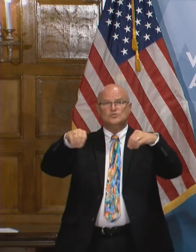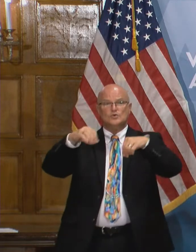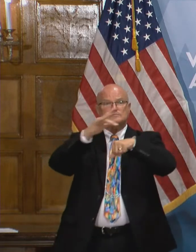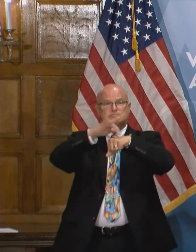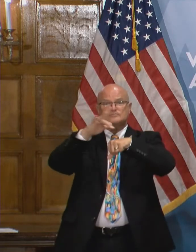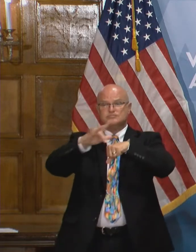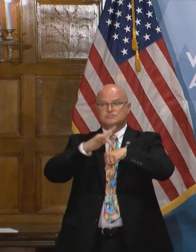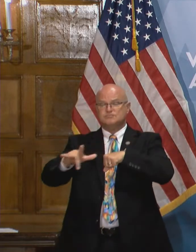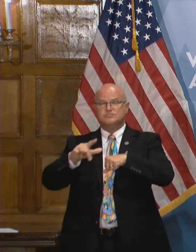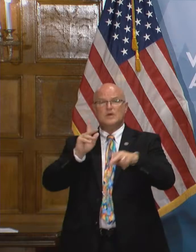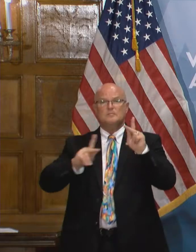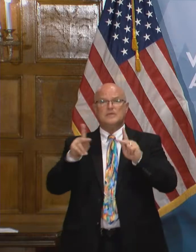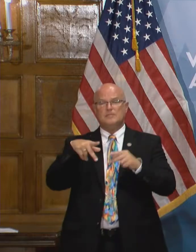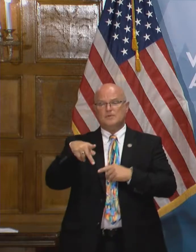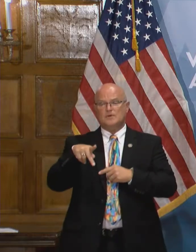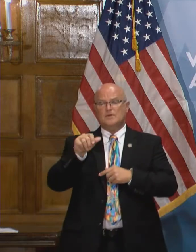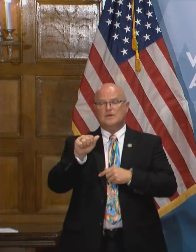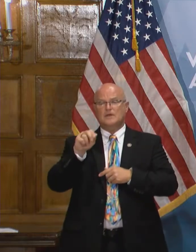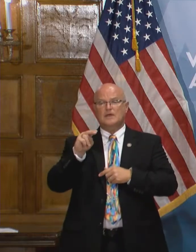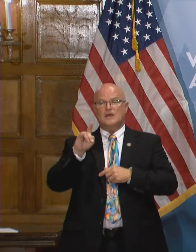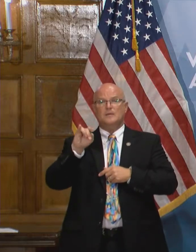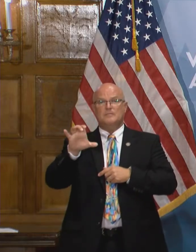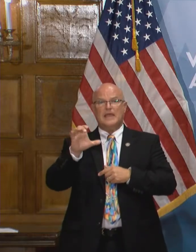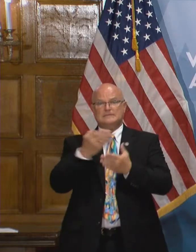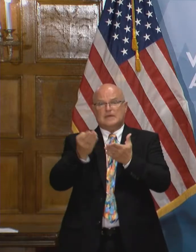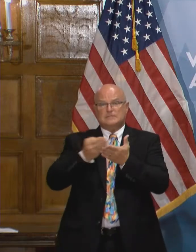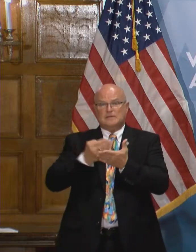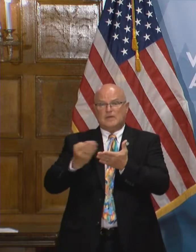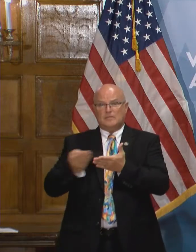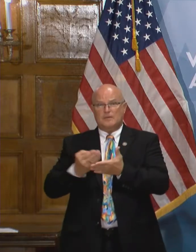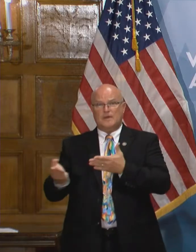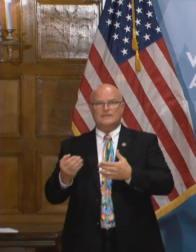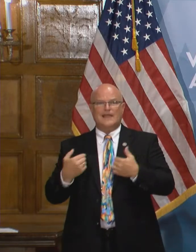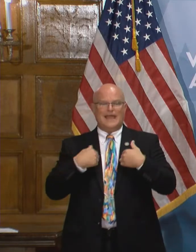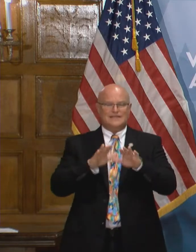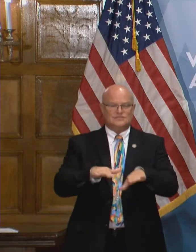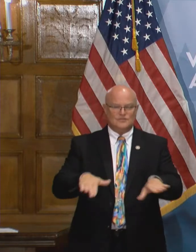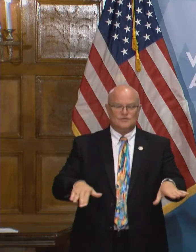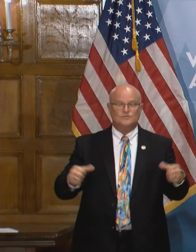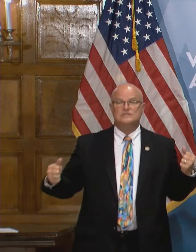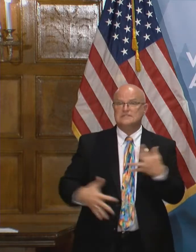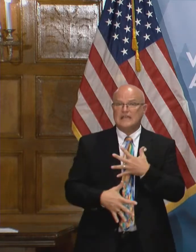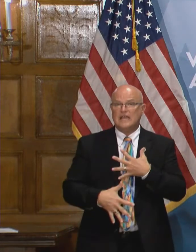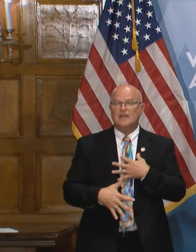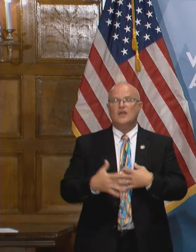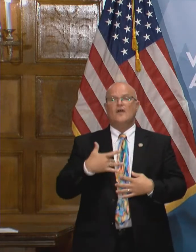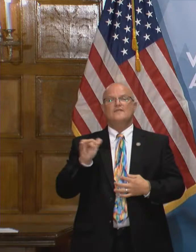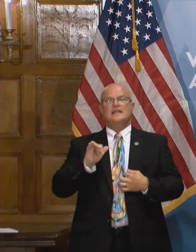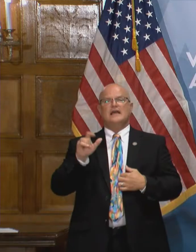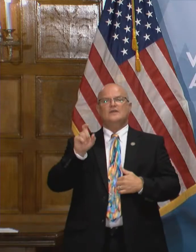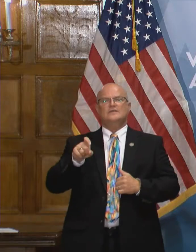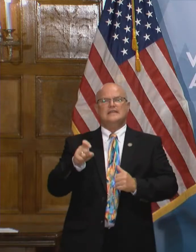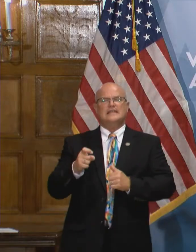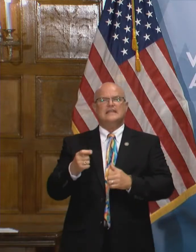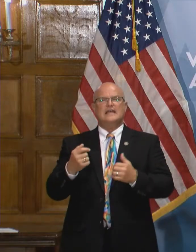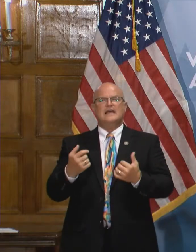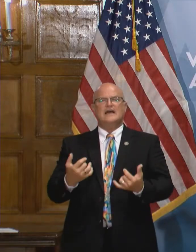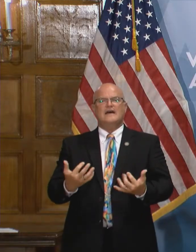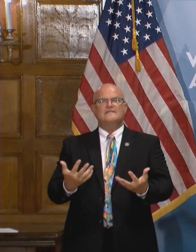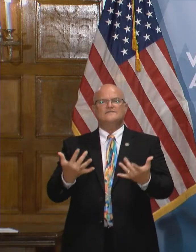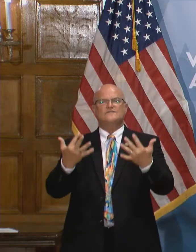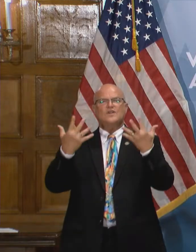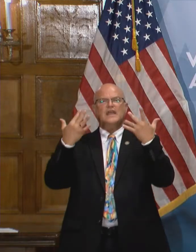of panic buying that was taking place. We had school children that were very scared, and we felt like we needed a family-friendly,